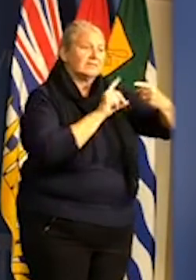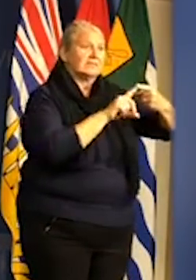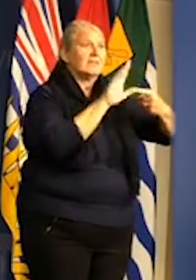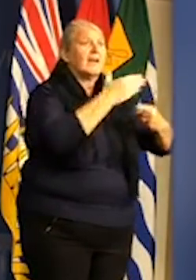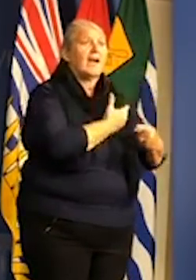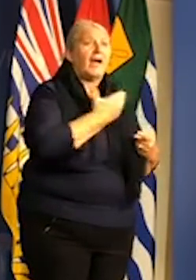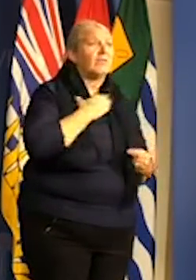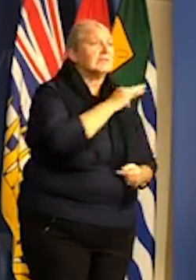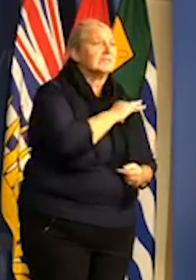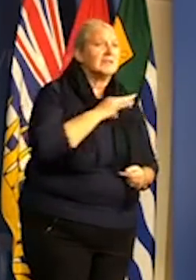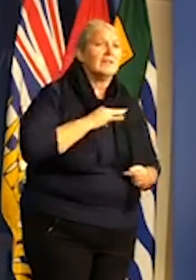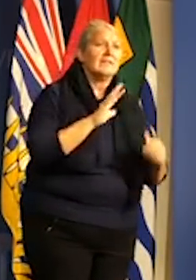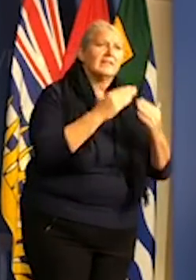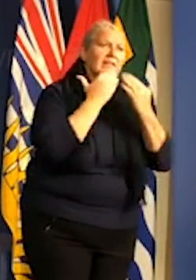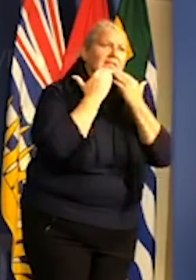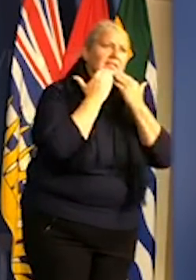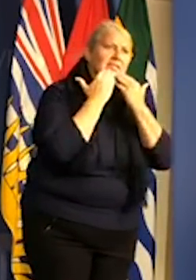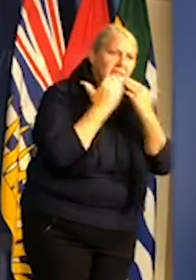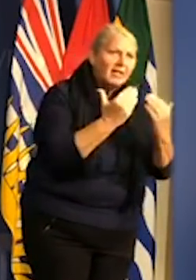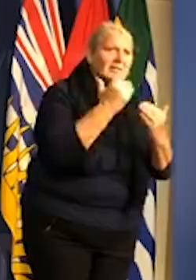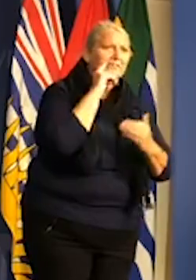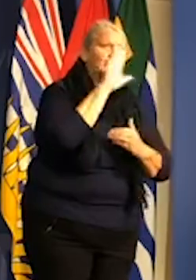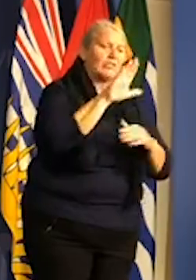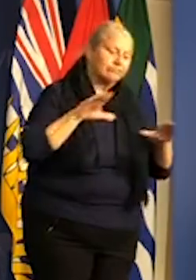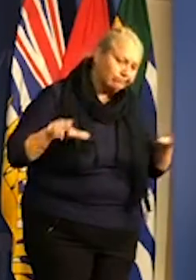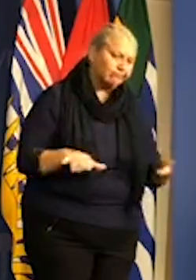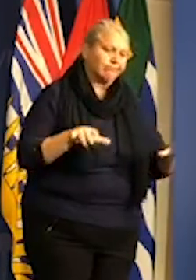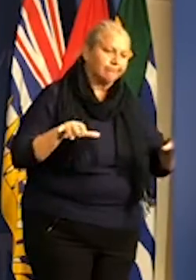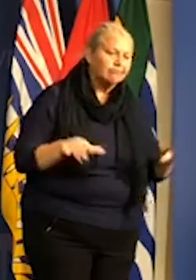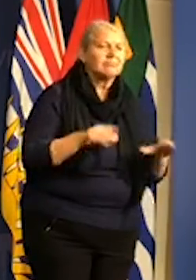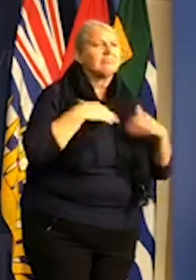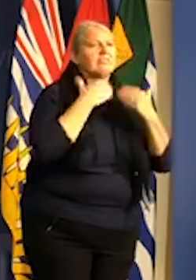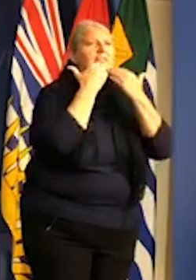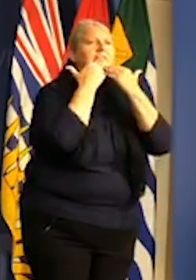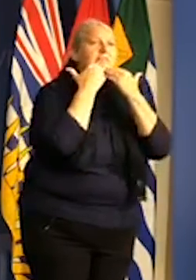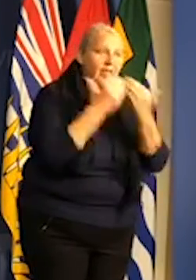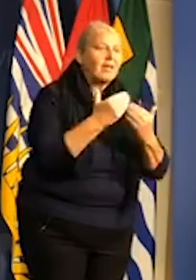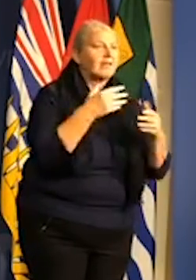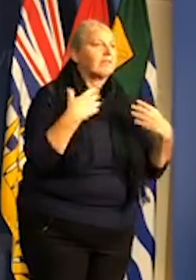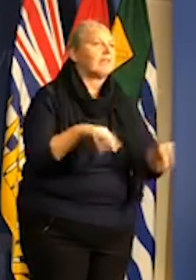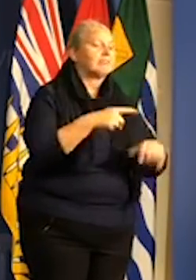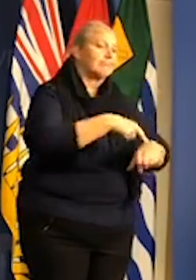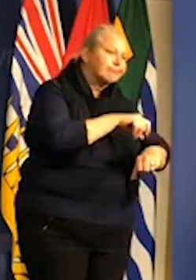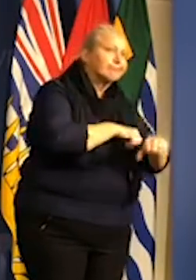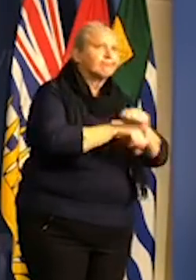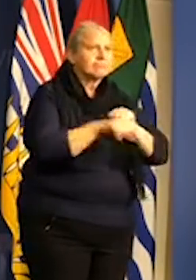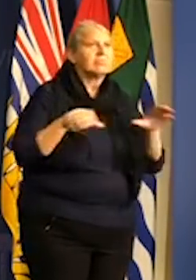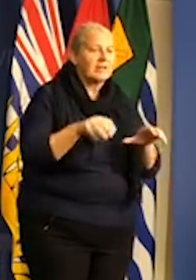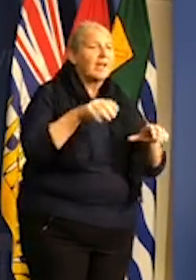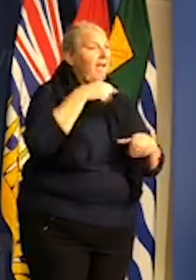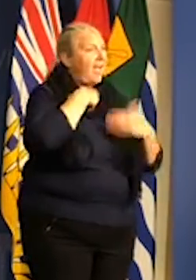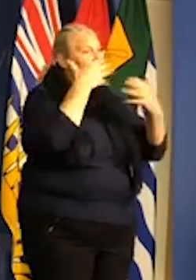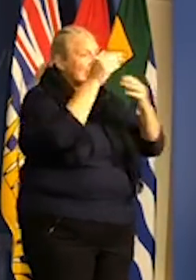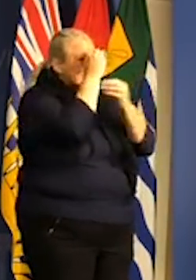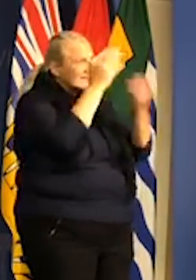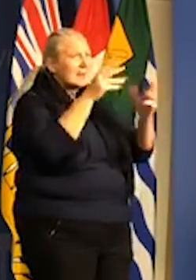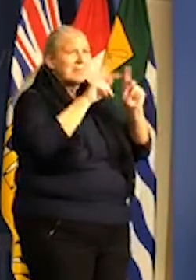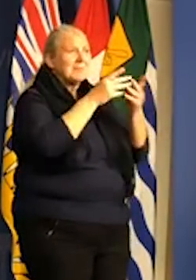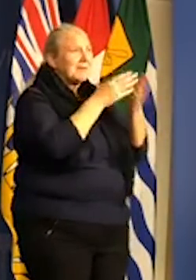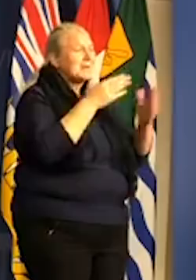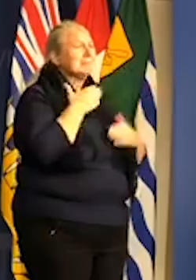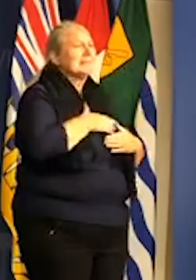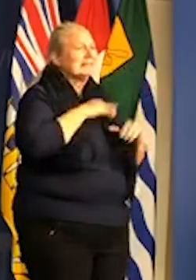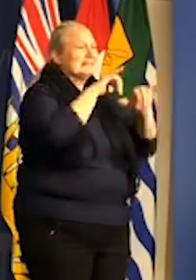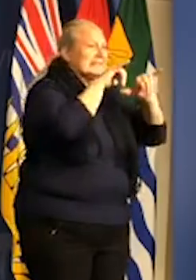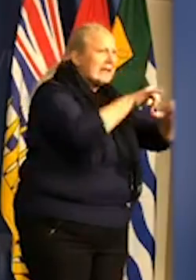staff, thank you for your tireless work. While we keep telling the public that they need to stay home and limit their time